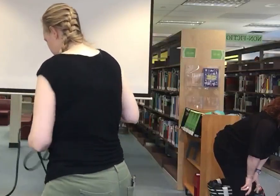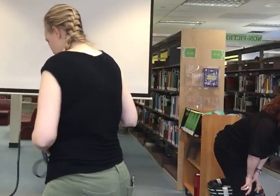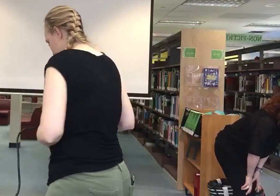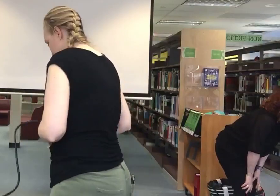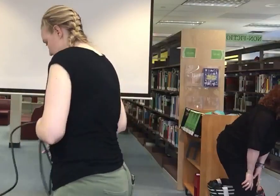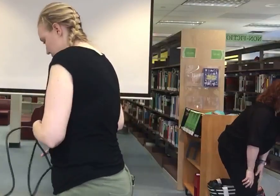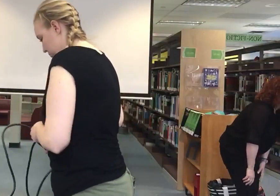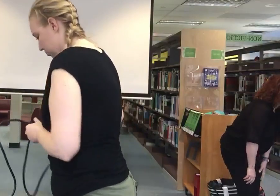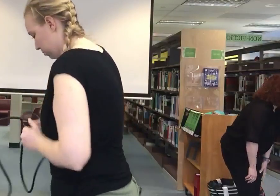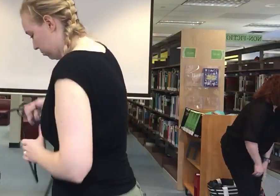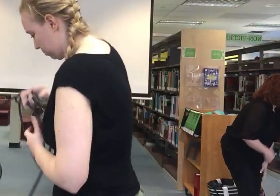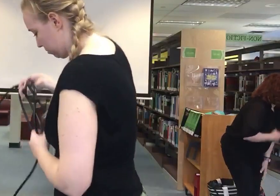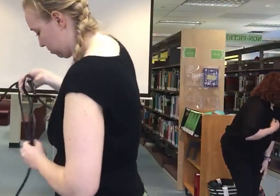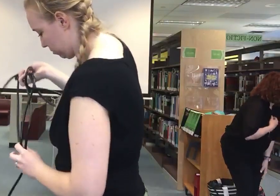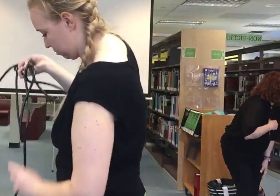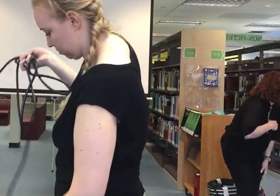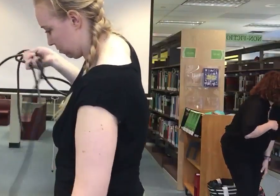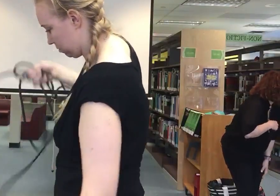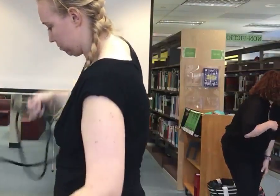Yeah, we'll just.